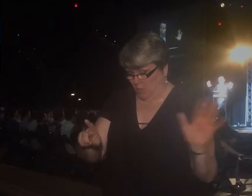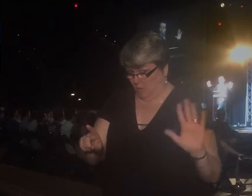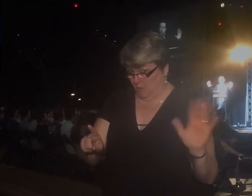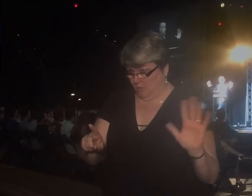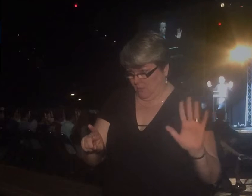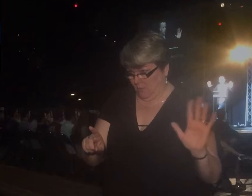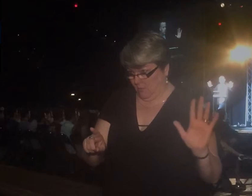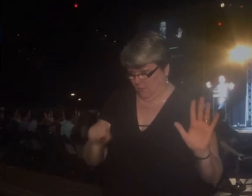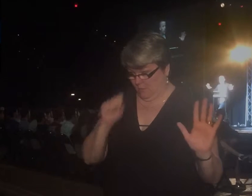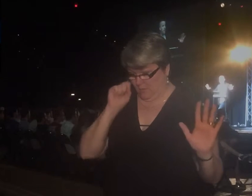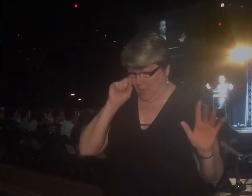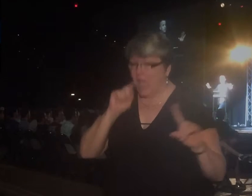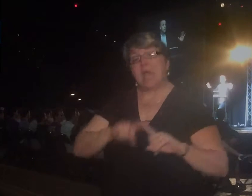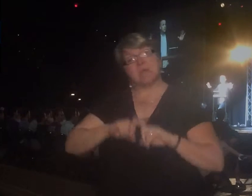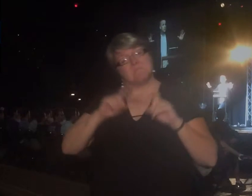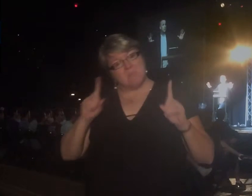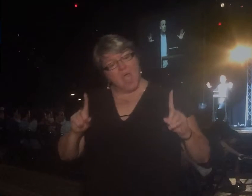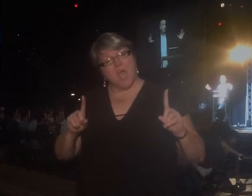next week,